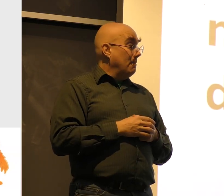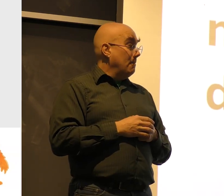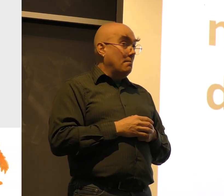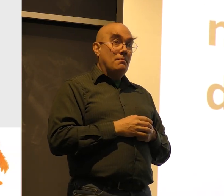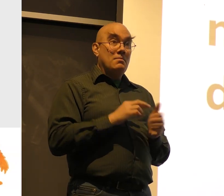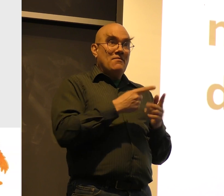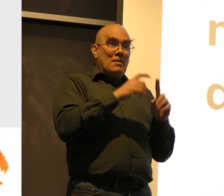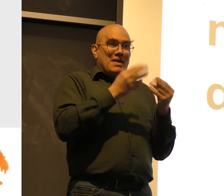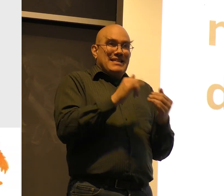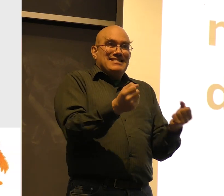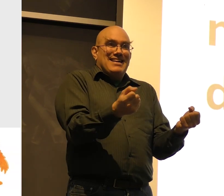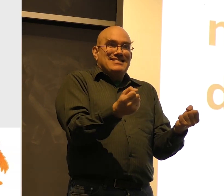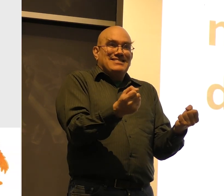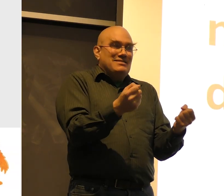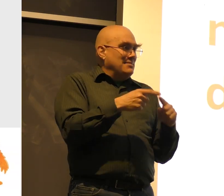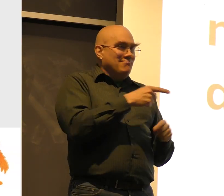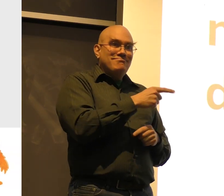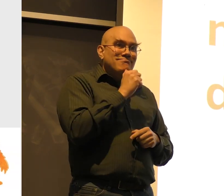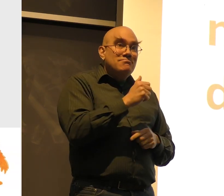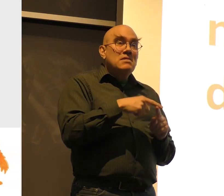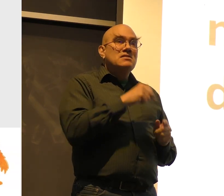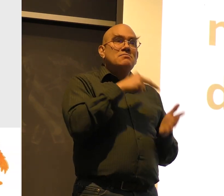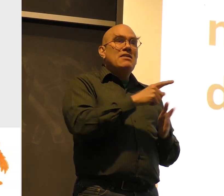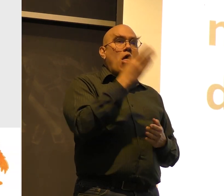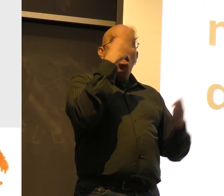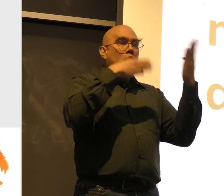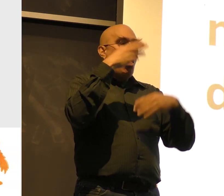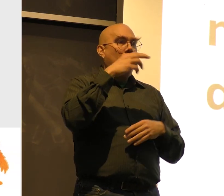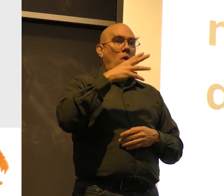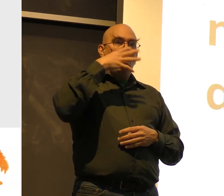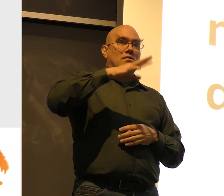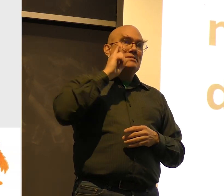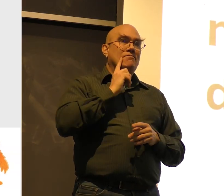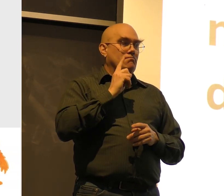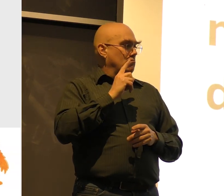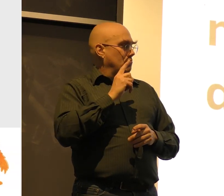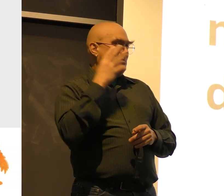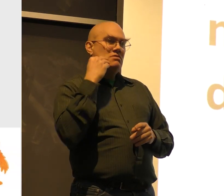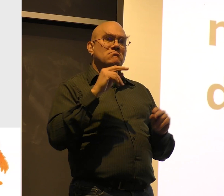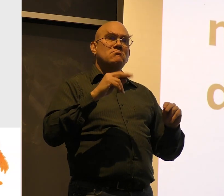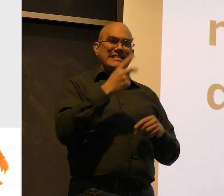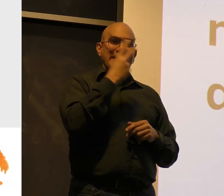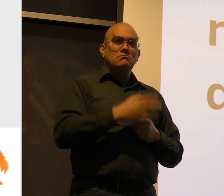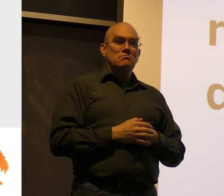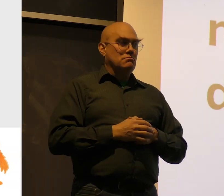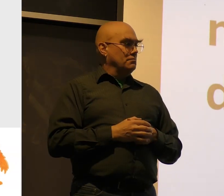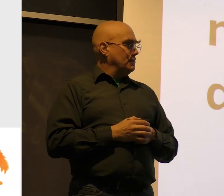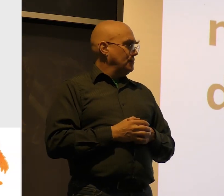children. So they're from a family that signs, but they don't. That doesn't mean that they are ignoring the deaf experience. They